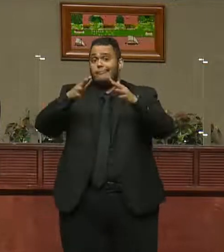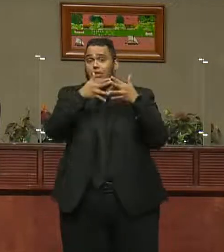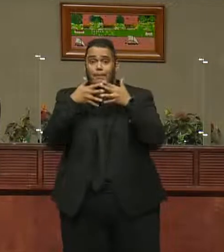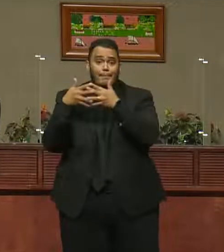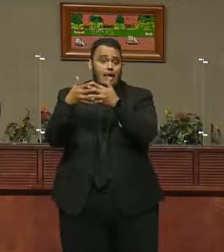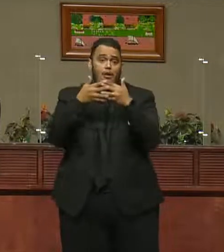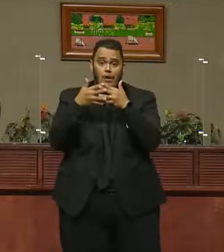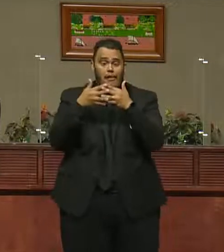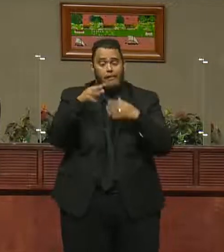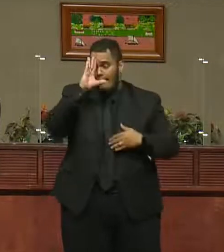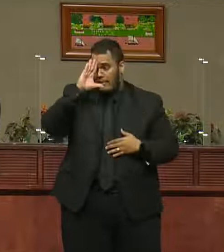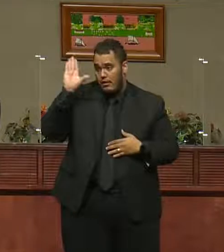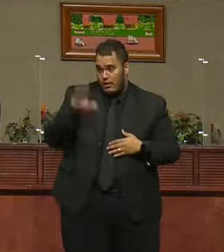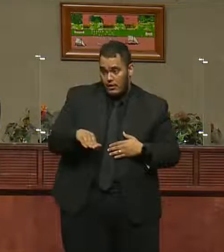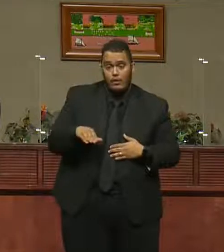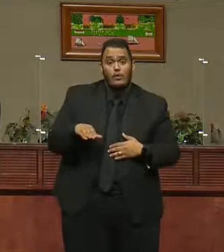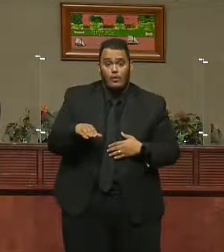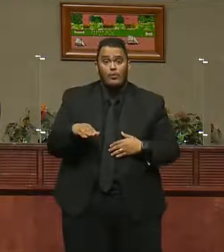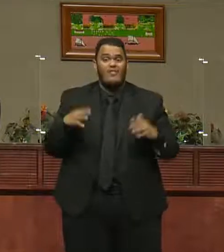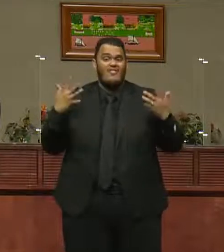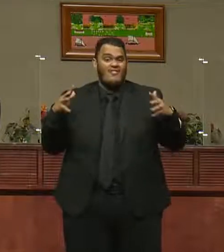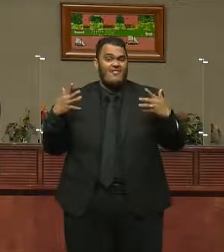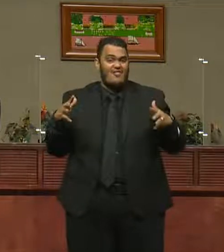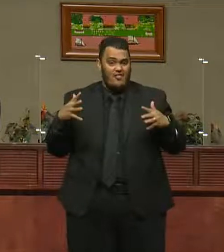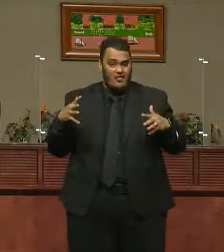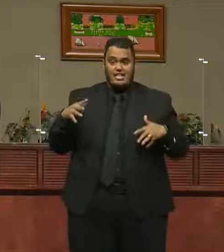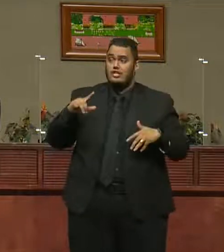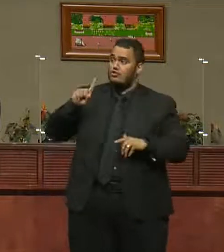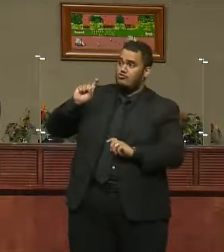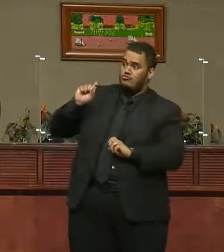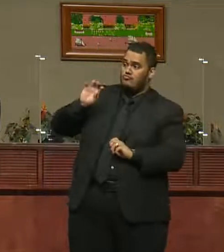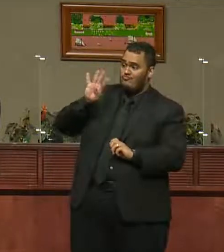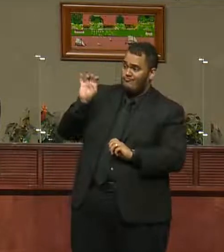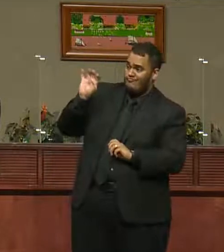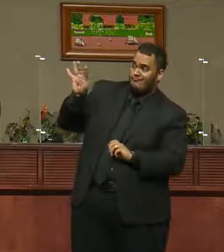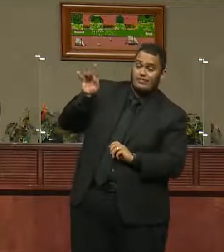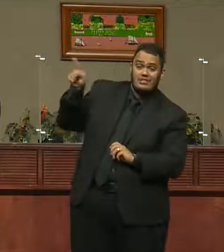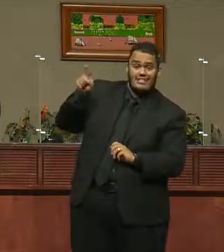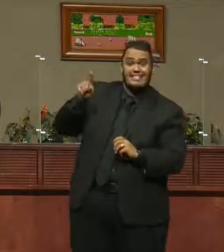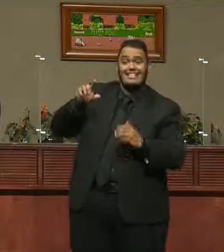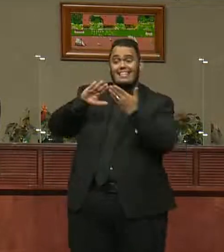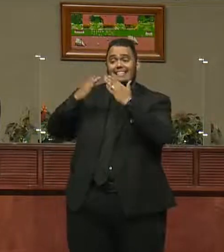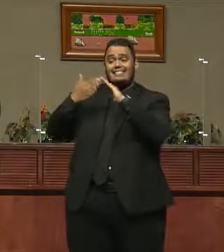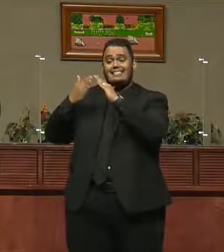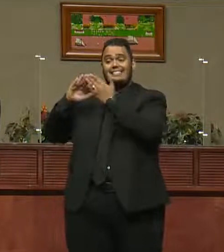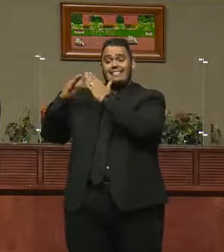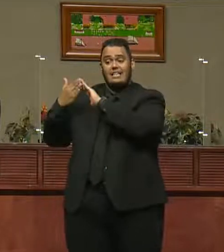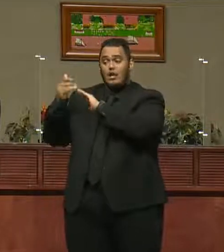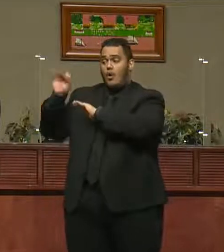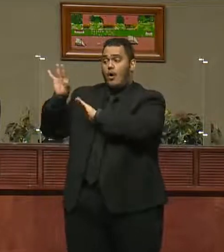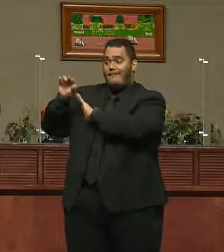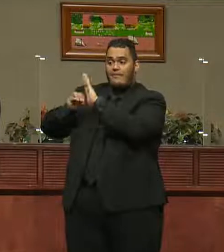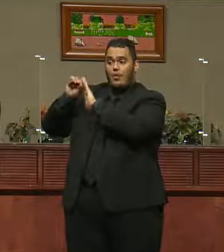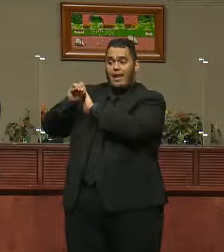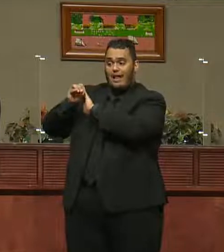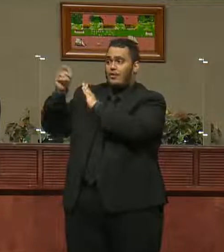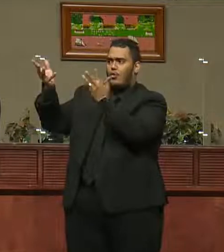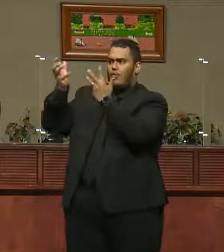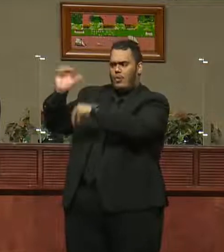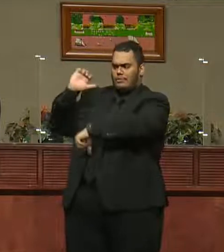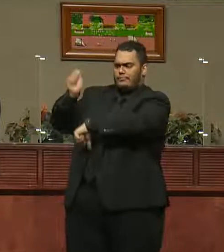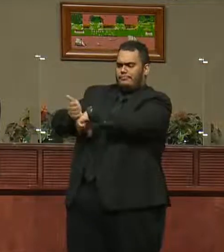been an inquiry at the City of Orlando regarding a potential site in the city, one of their large